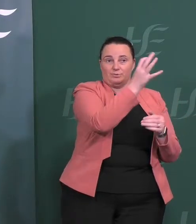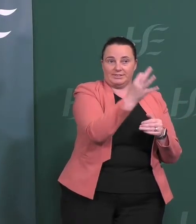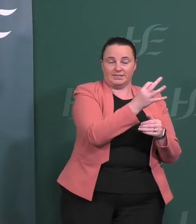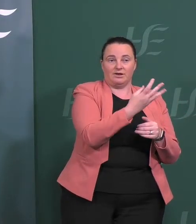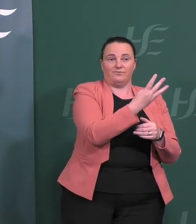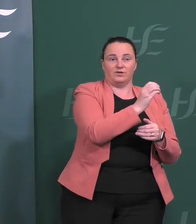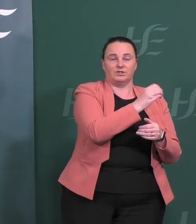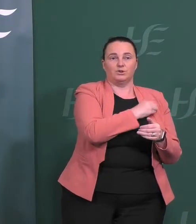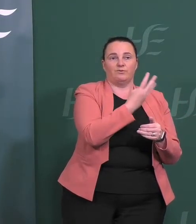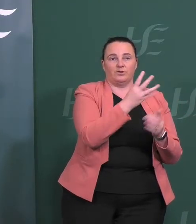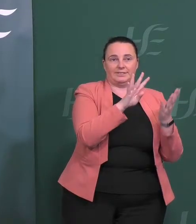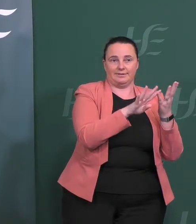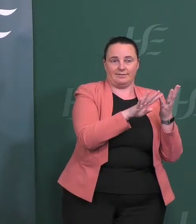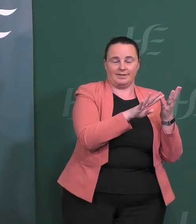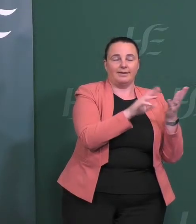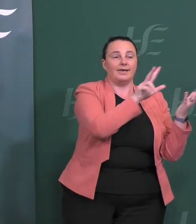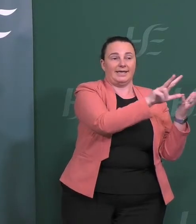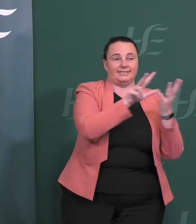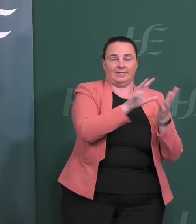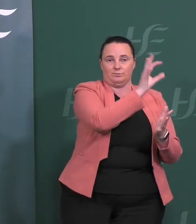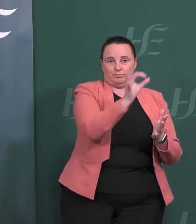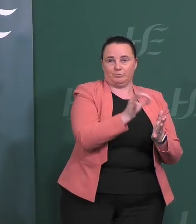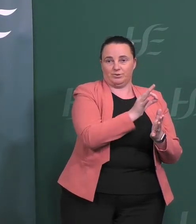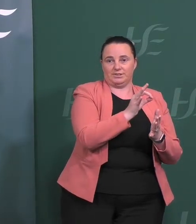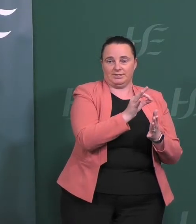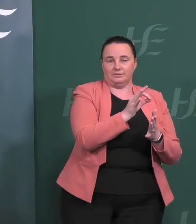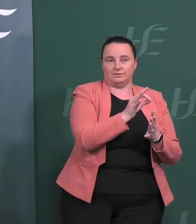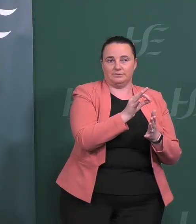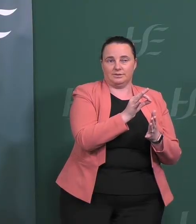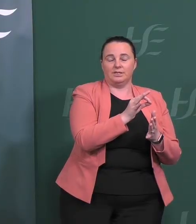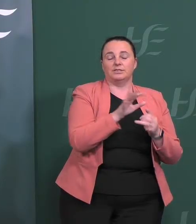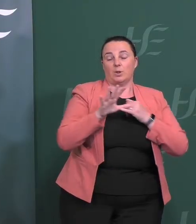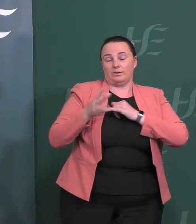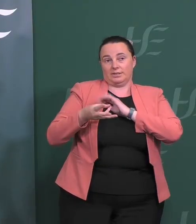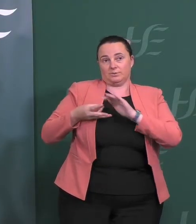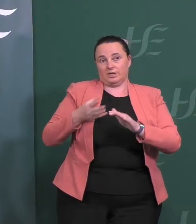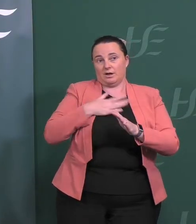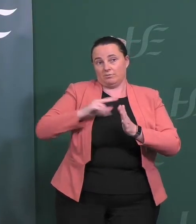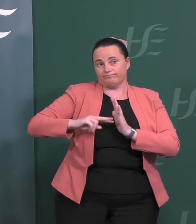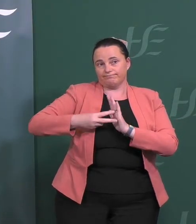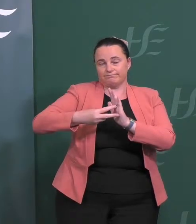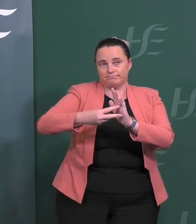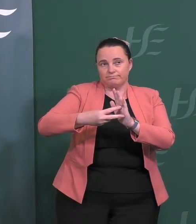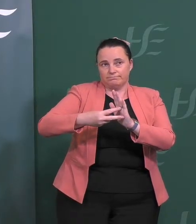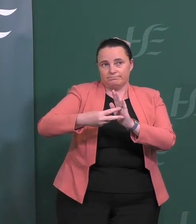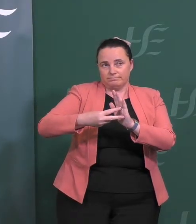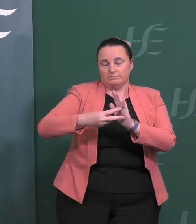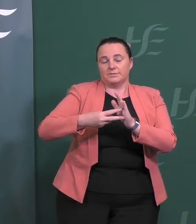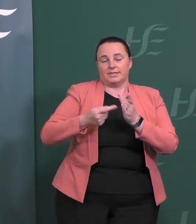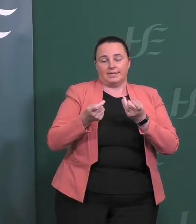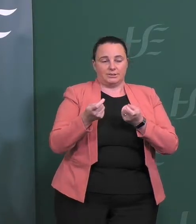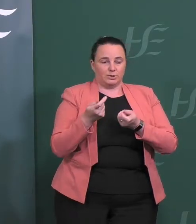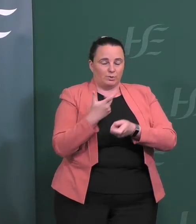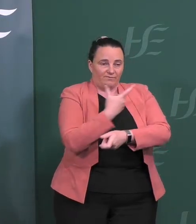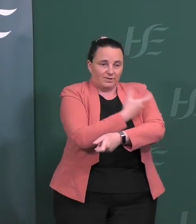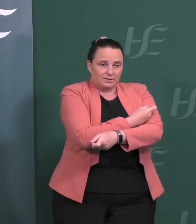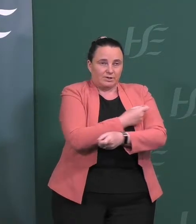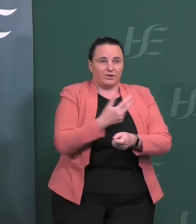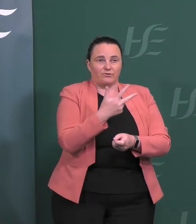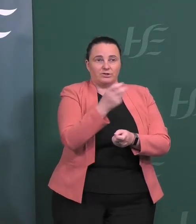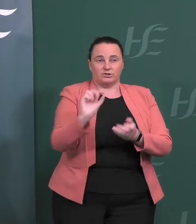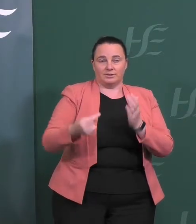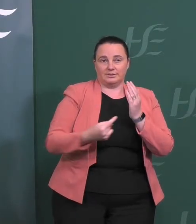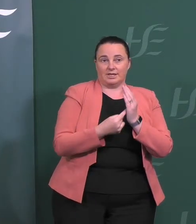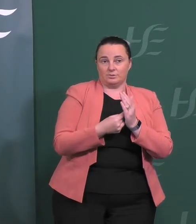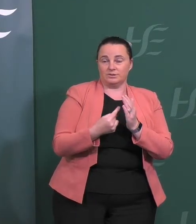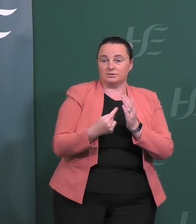and 40 to 49s, 88%. Last week, our plan was to administer about approximately